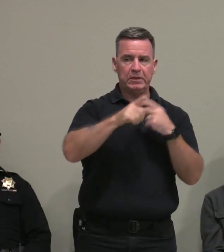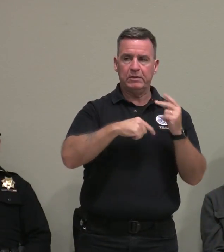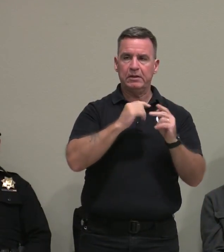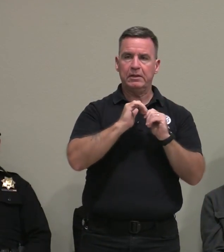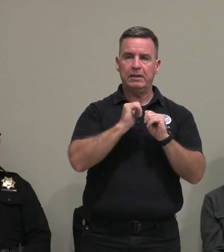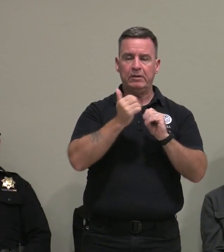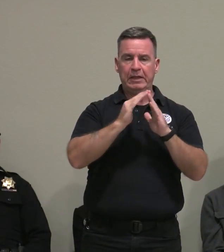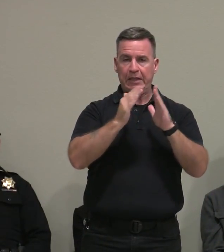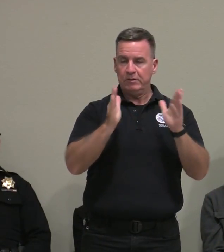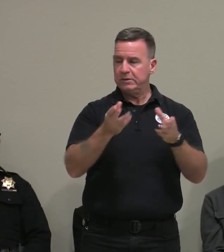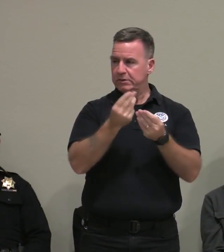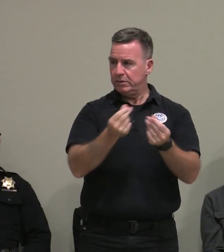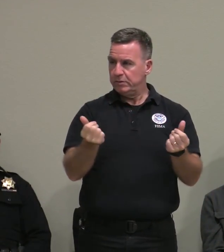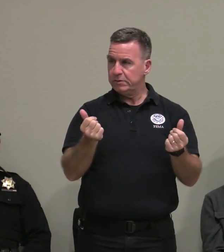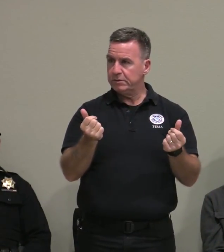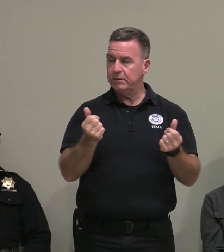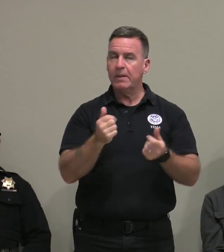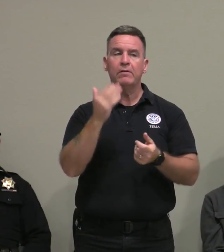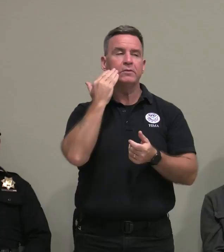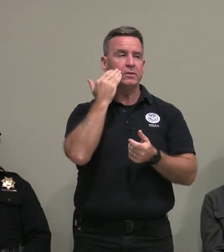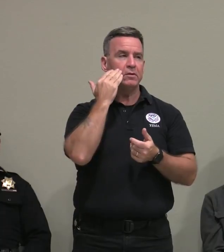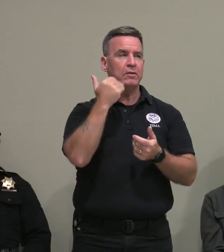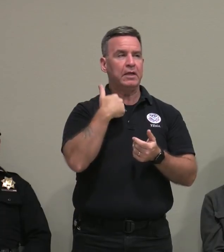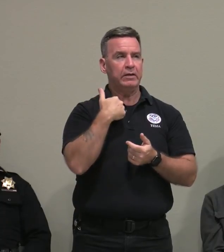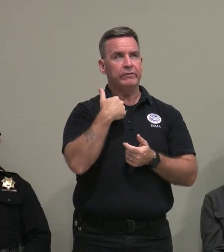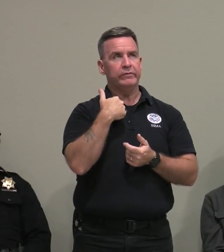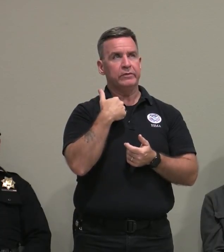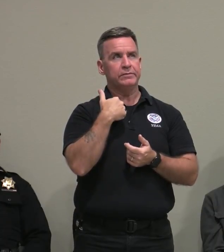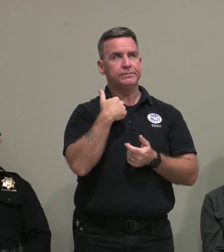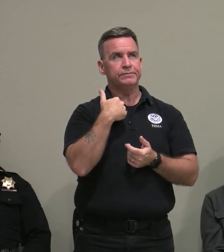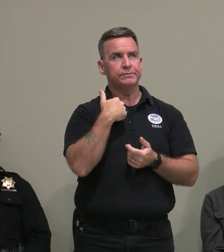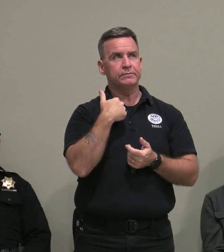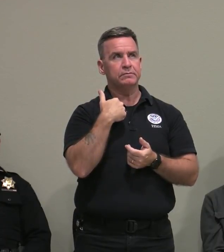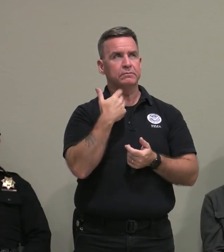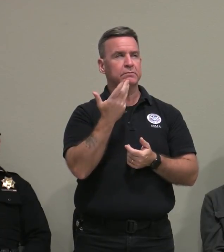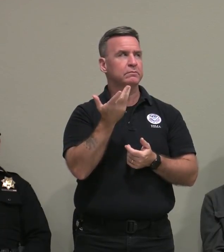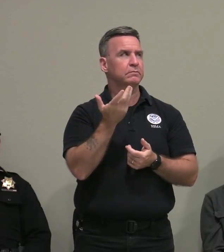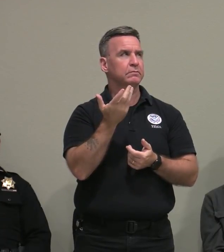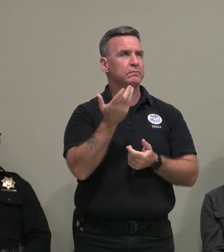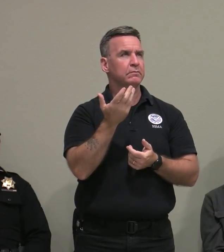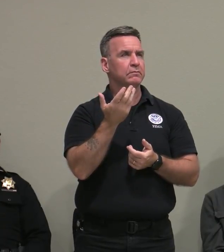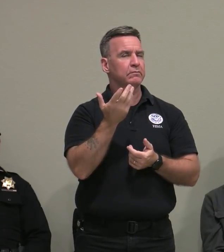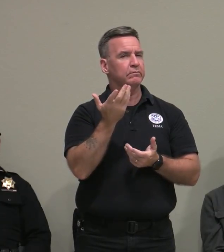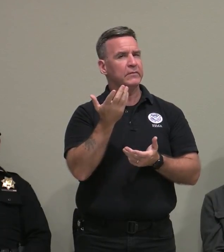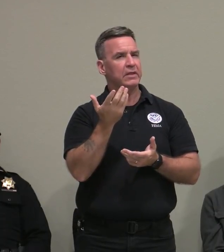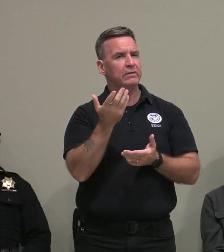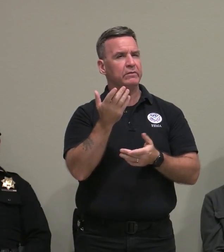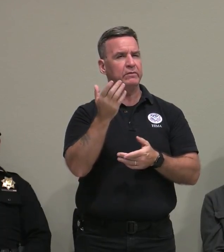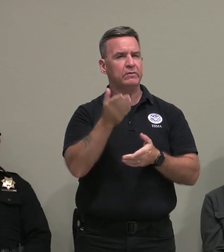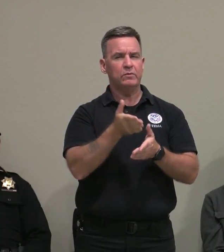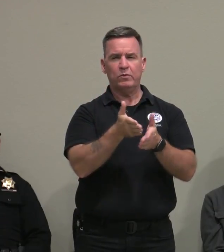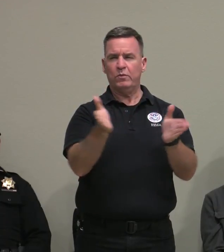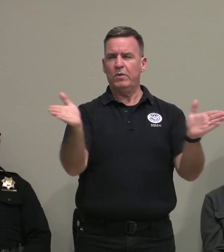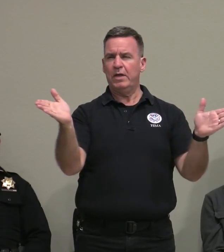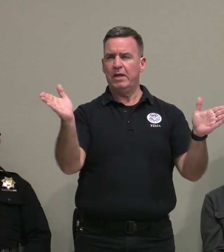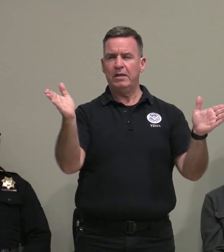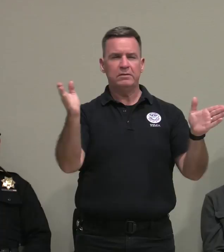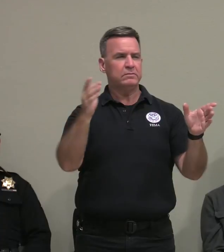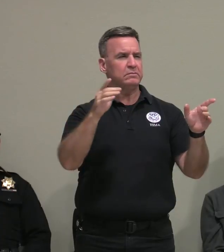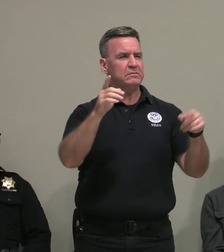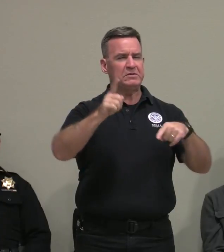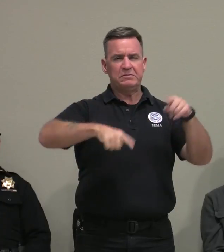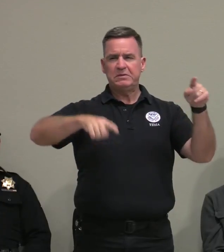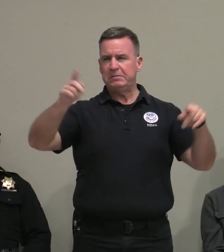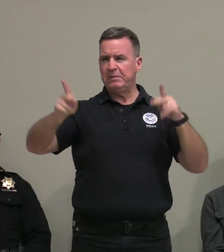housing solution. We know that we have a very wide demographic of individuals